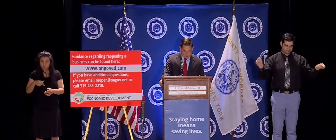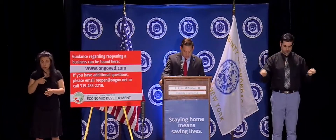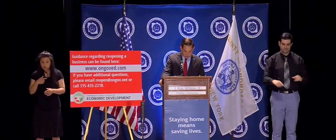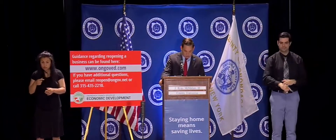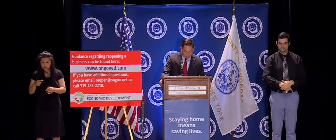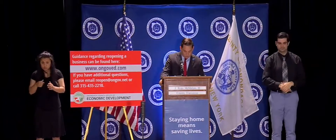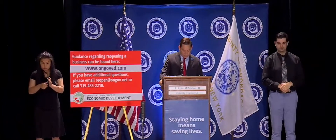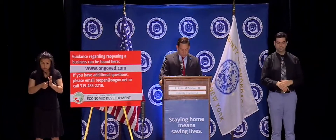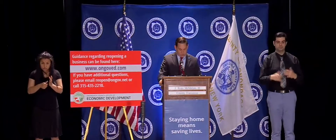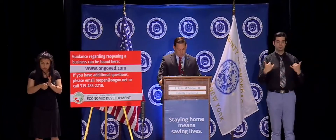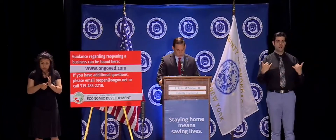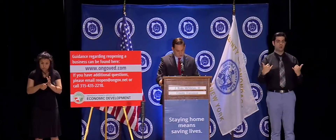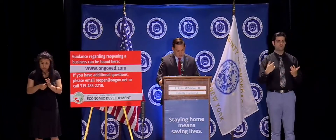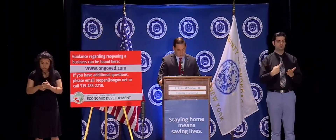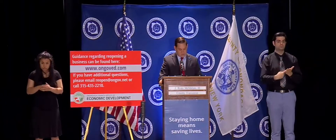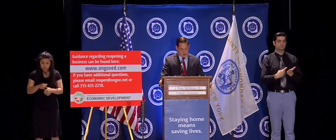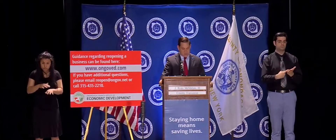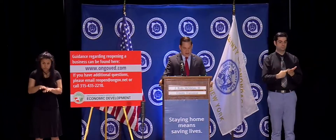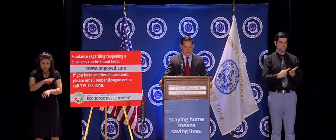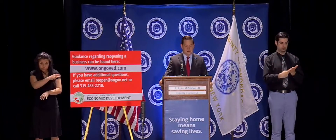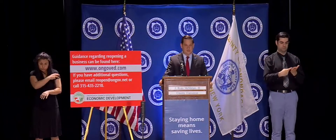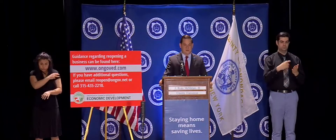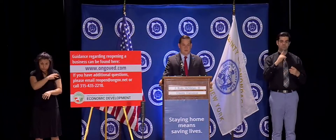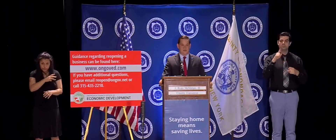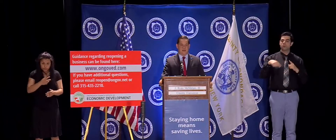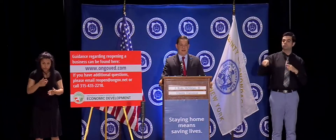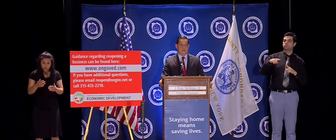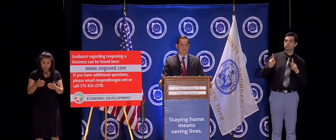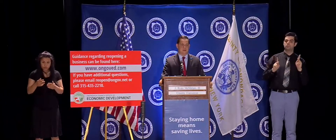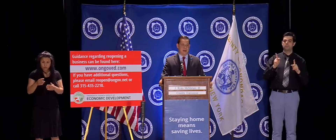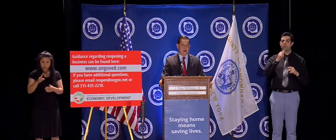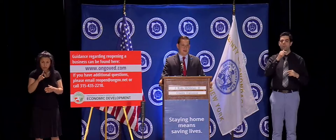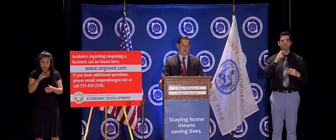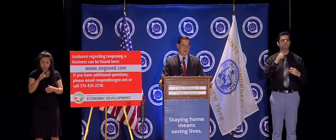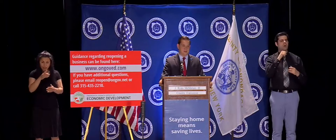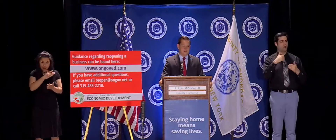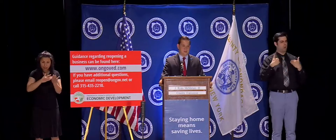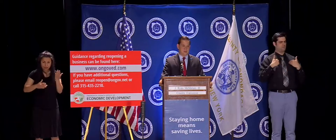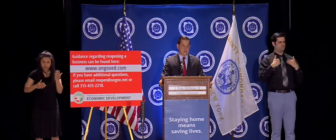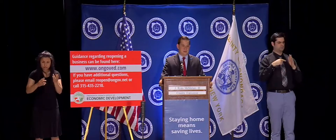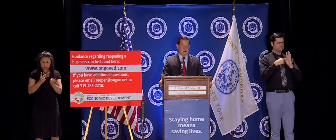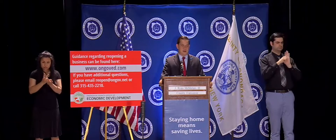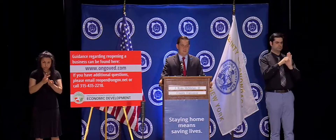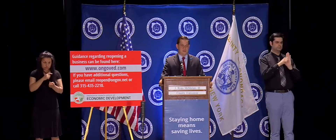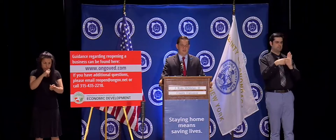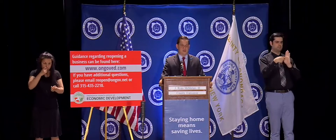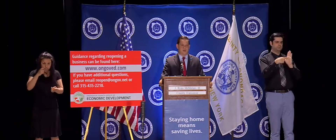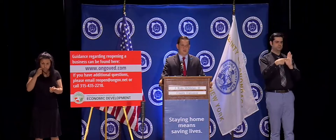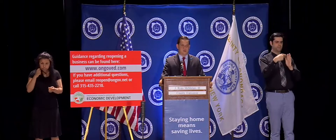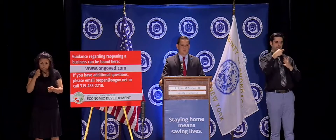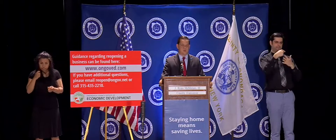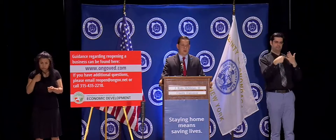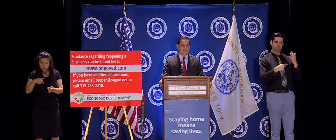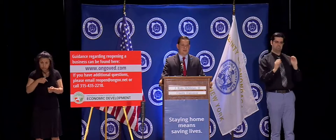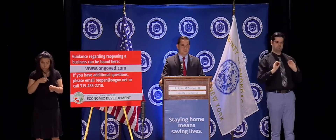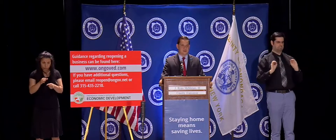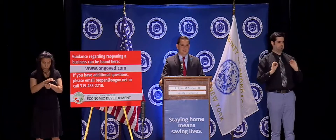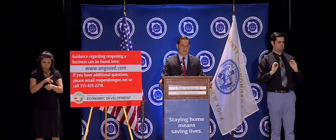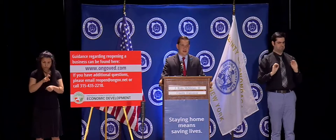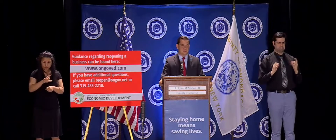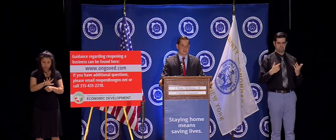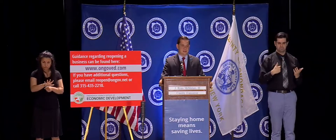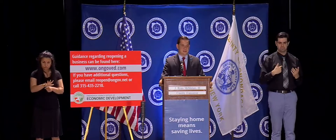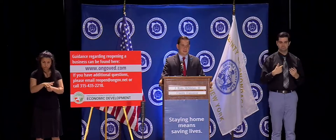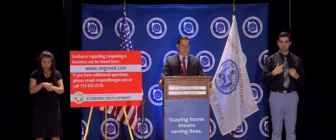days, 44% of our positives have been asymptomatic. So that means these are individuals who went to